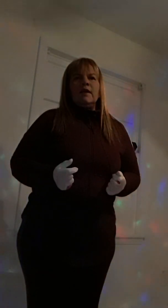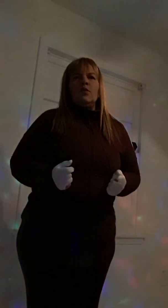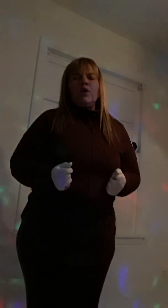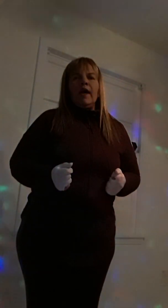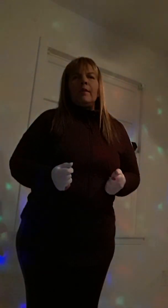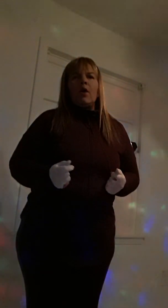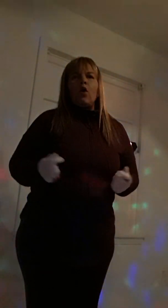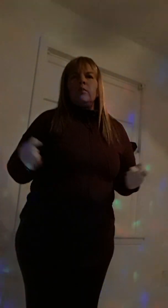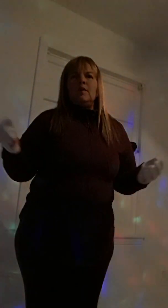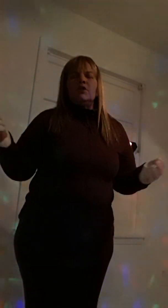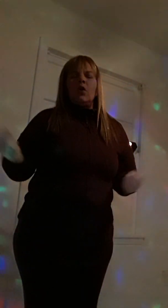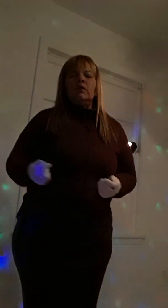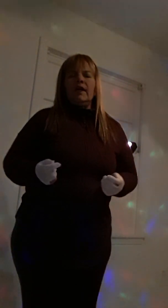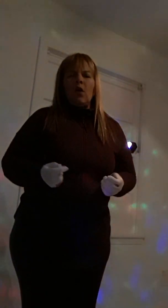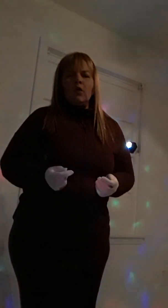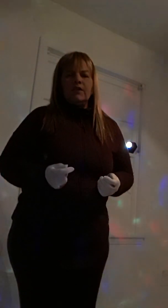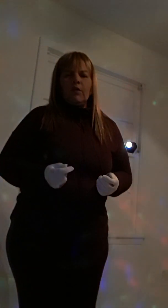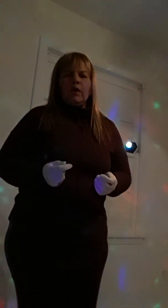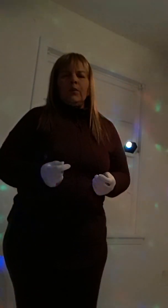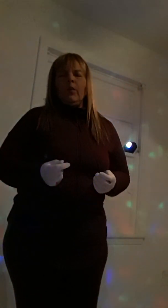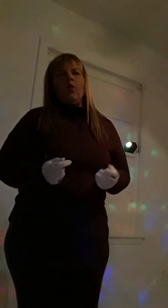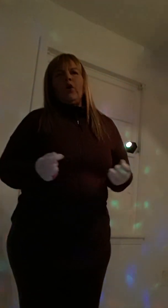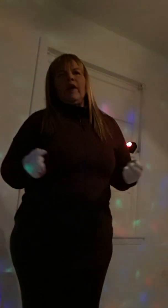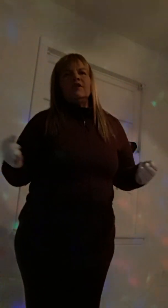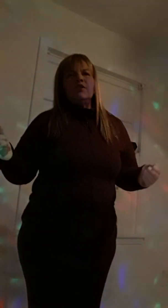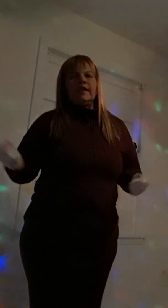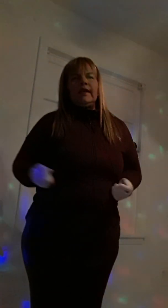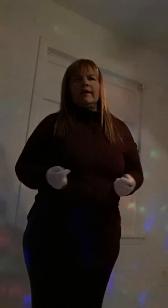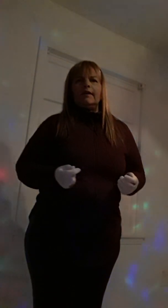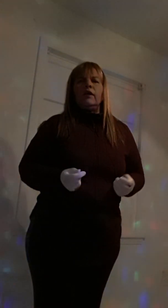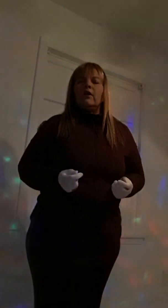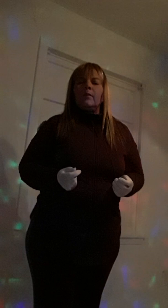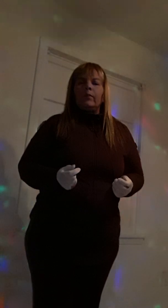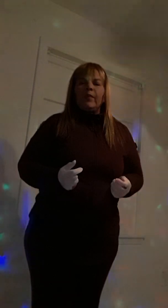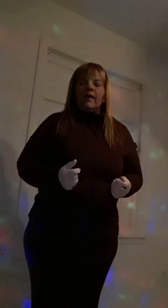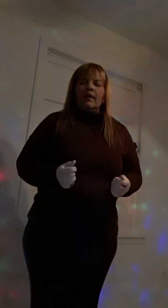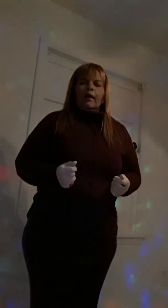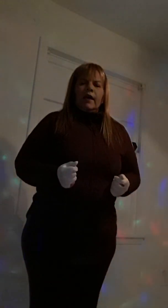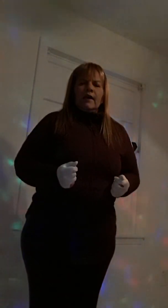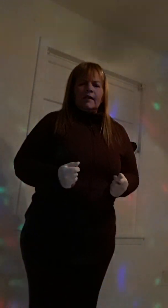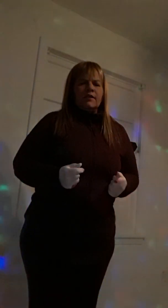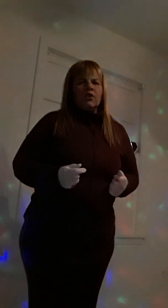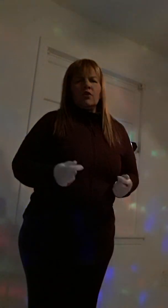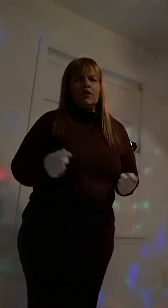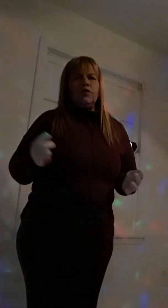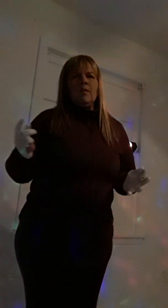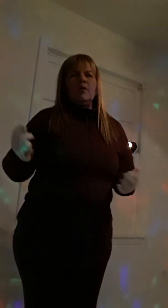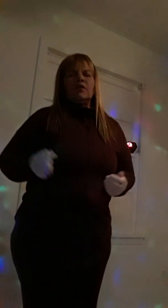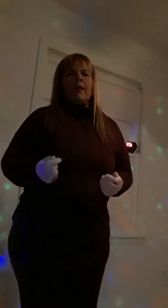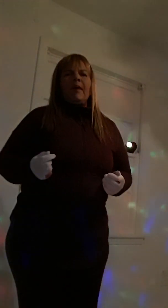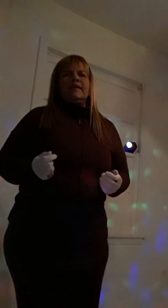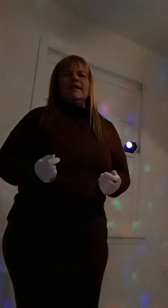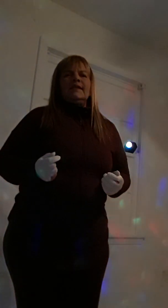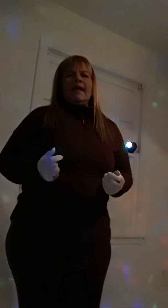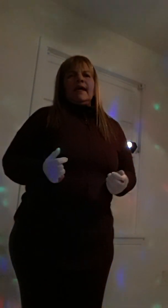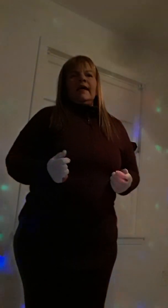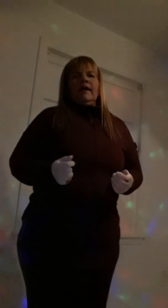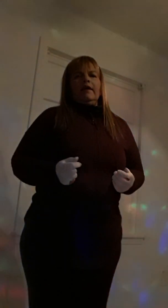we have accomplished all the goals that we were interested last year. Nosotros sí fuimos capaces de